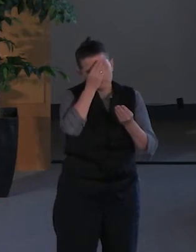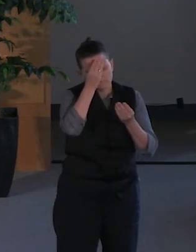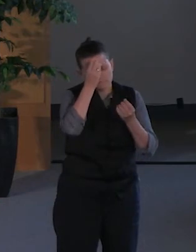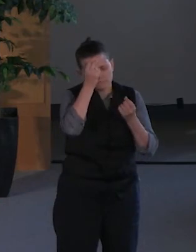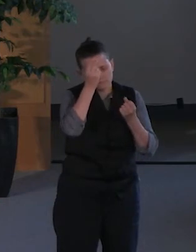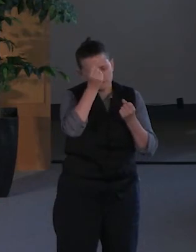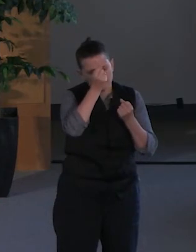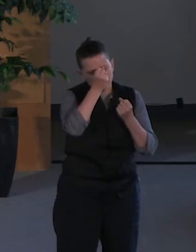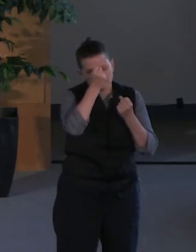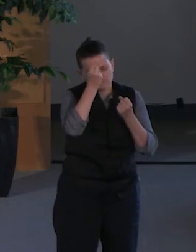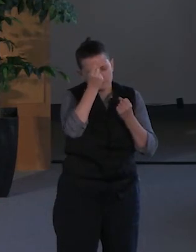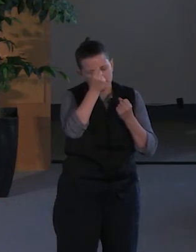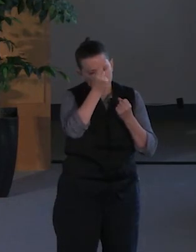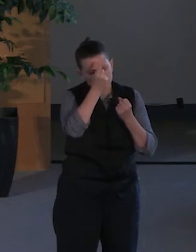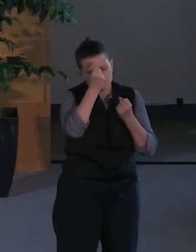Count to 4.